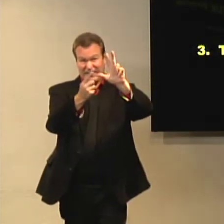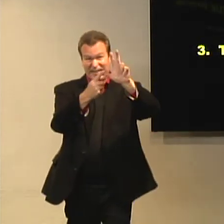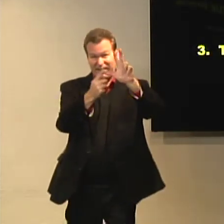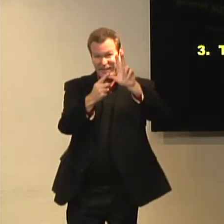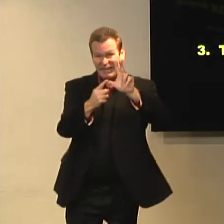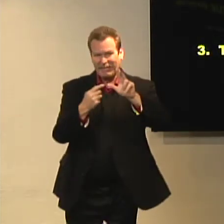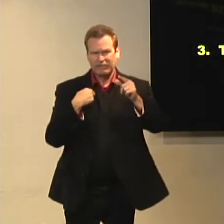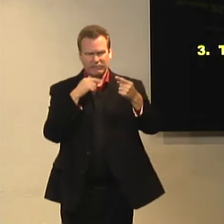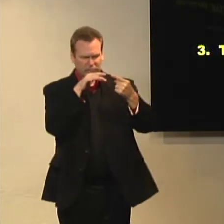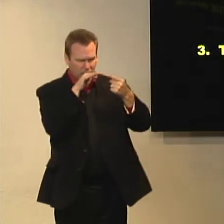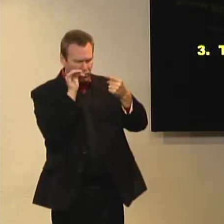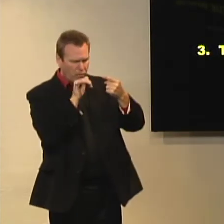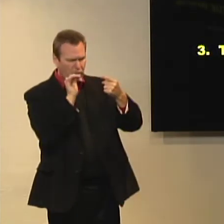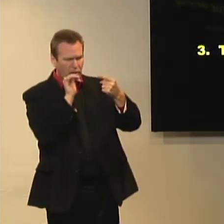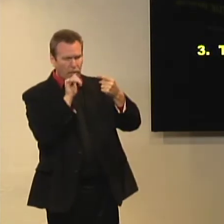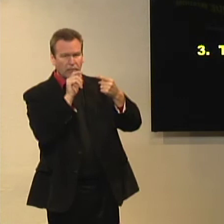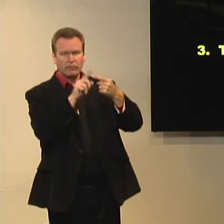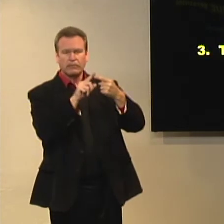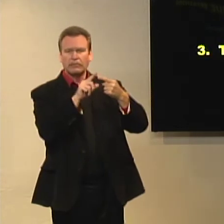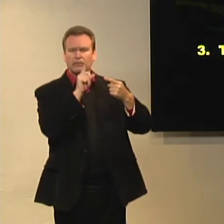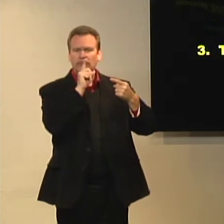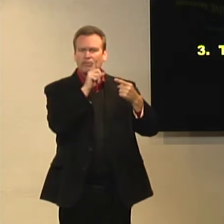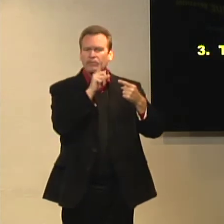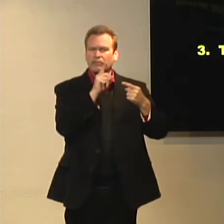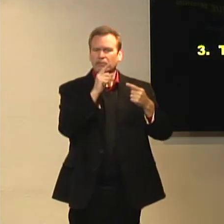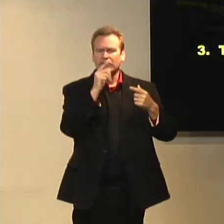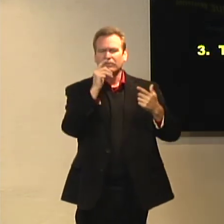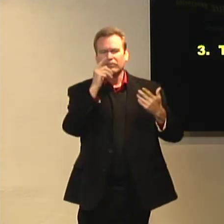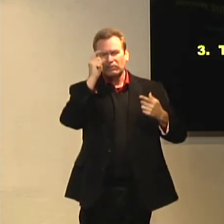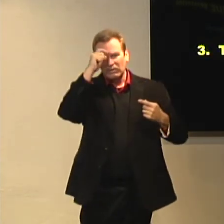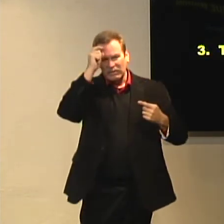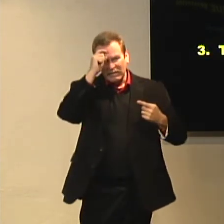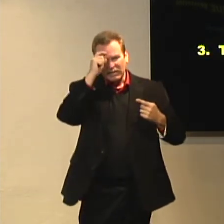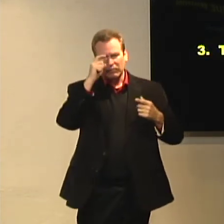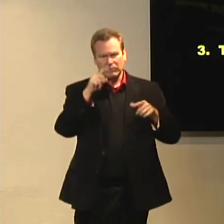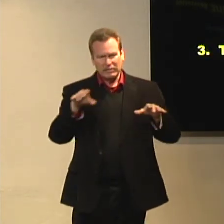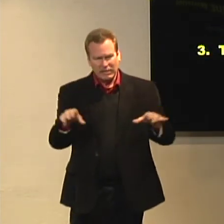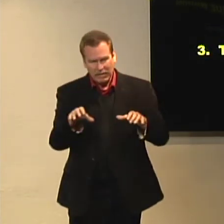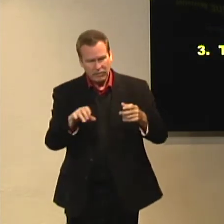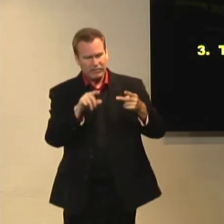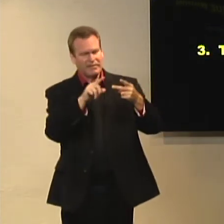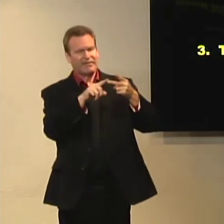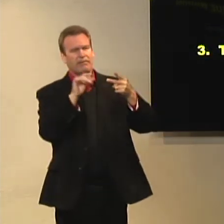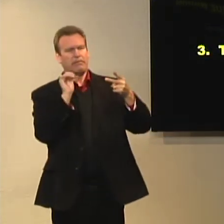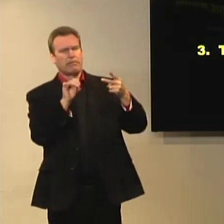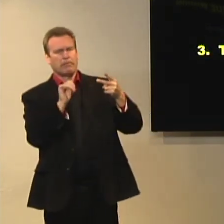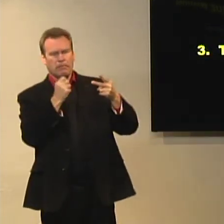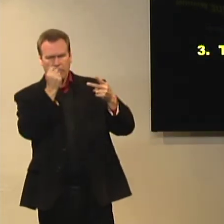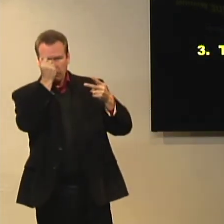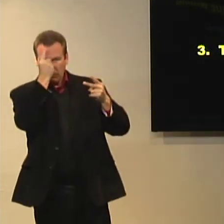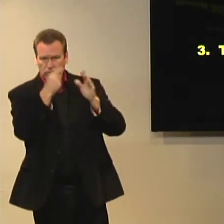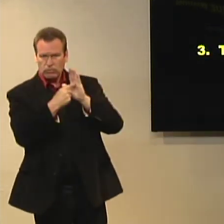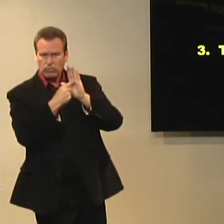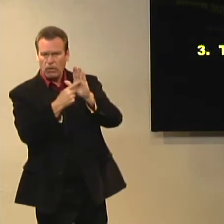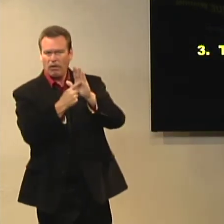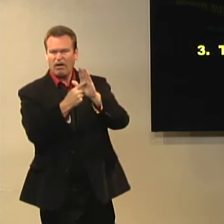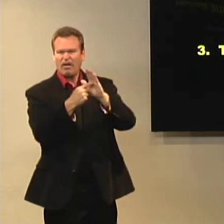Now, James in chapter 3, when he has spoken of these things, when he speaks about the wisdom, about the good works